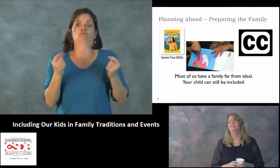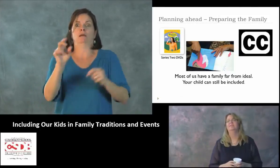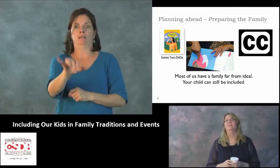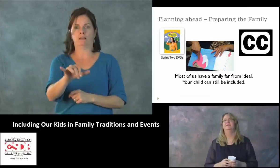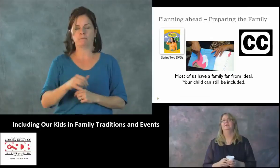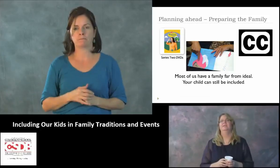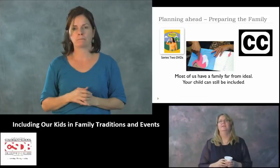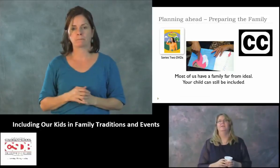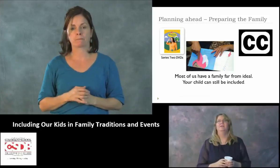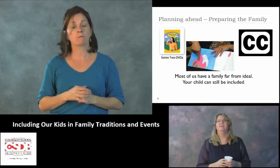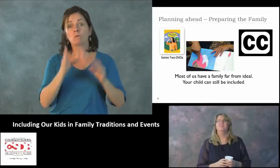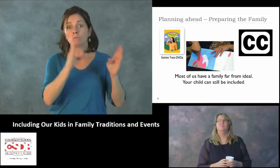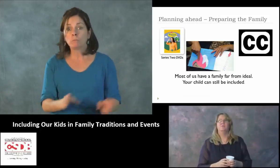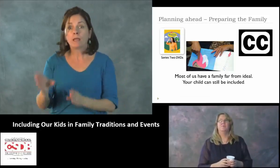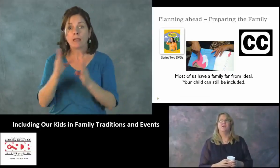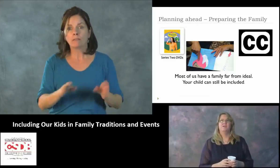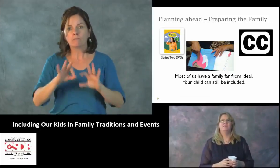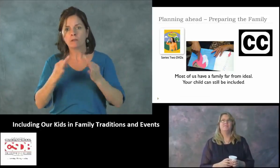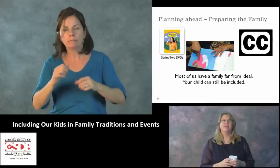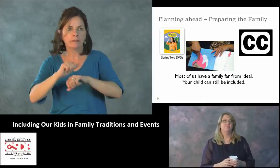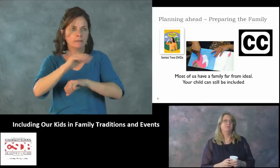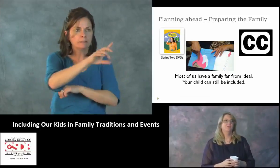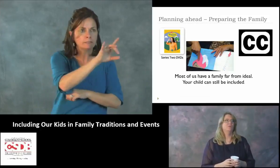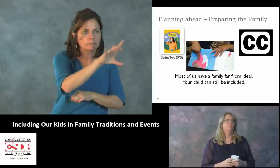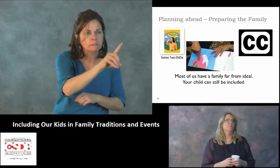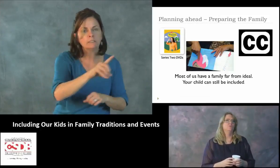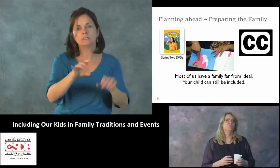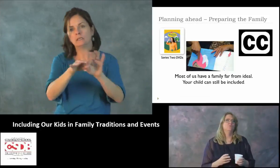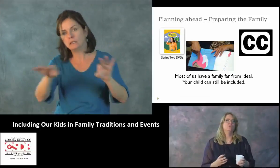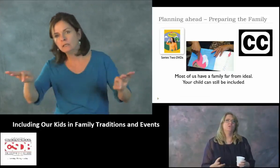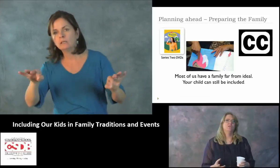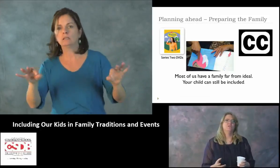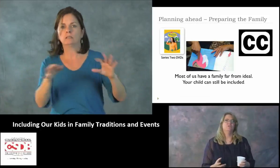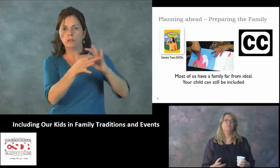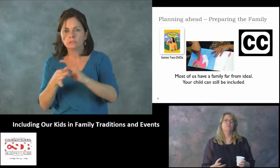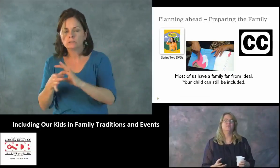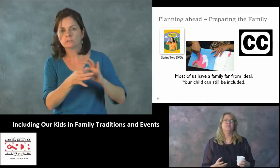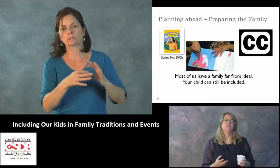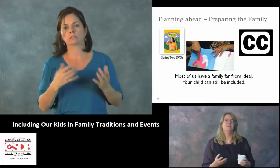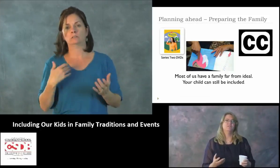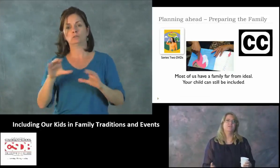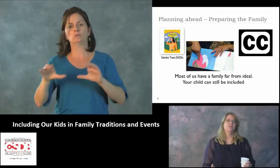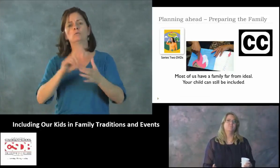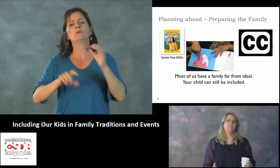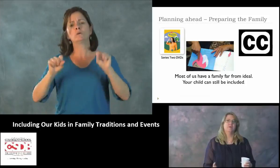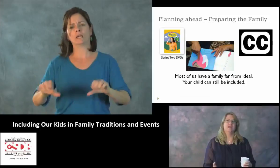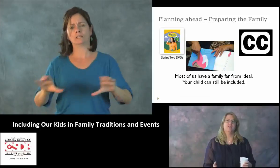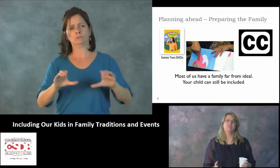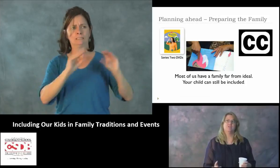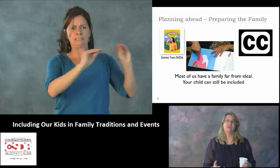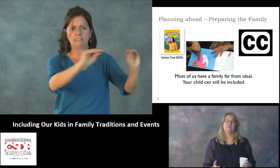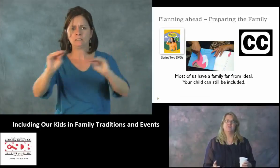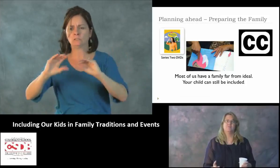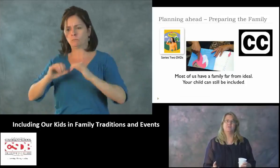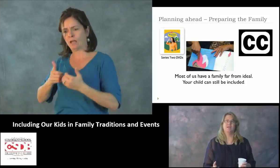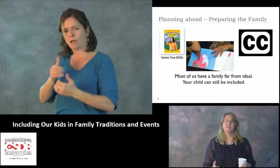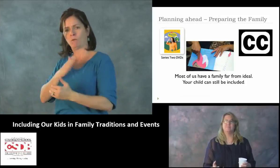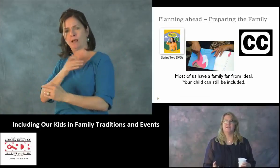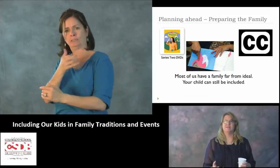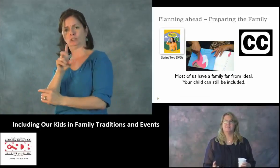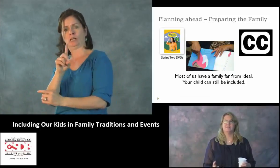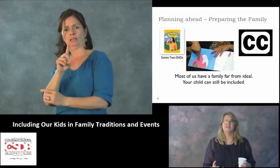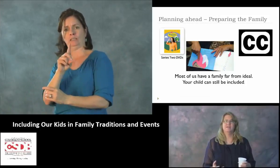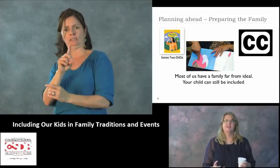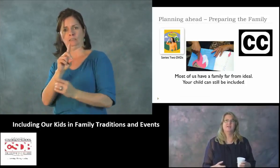try. So preparing the family, do what you can do to teach them about how your child